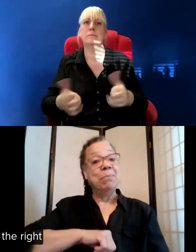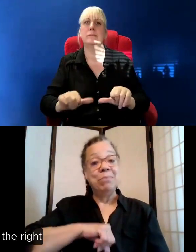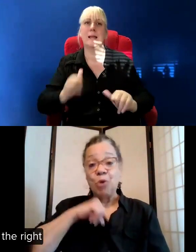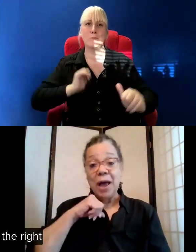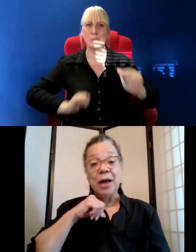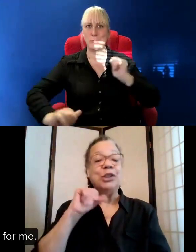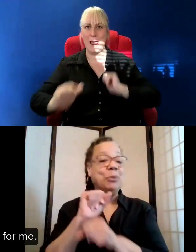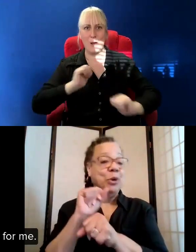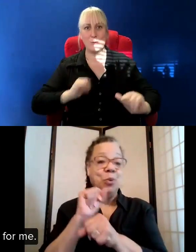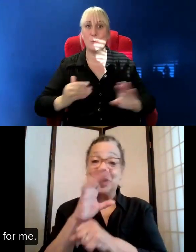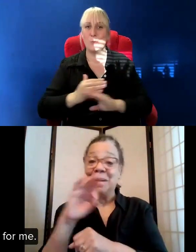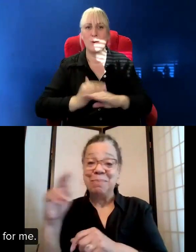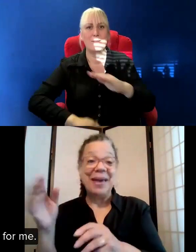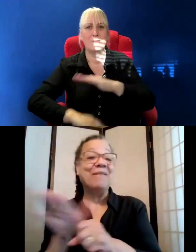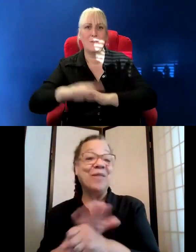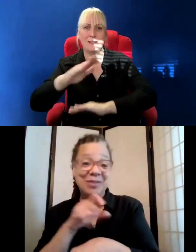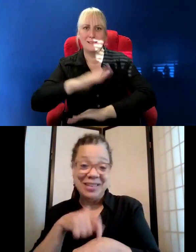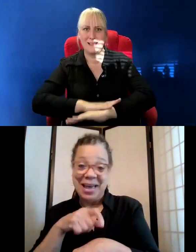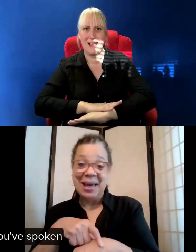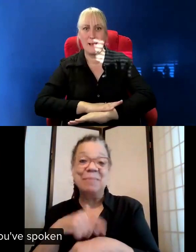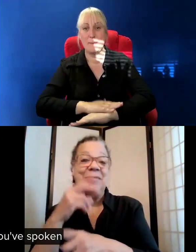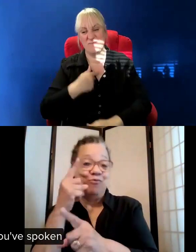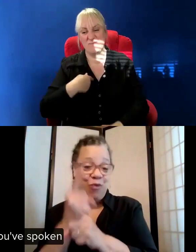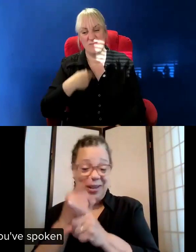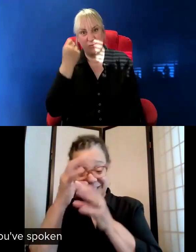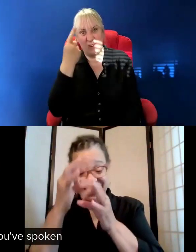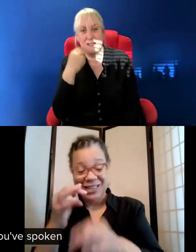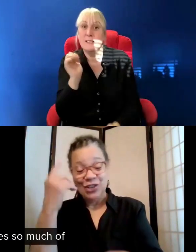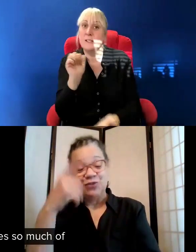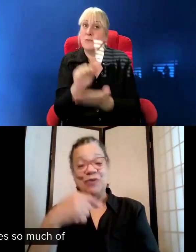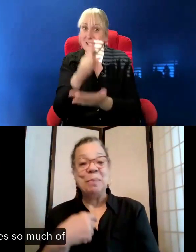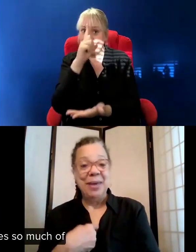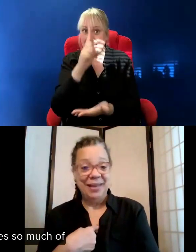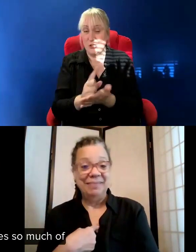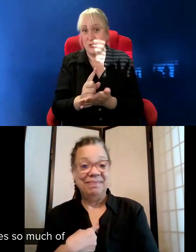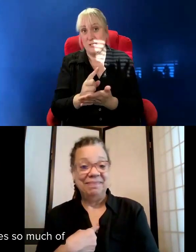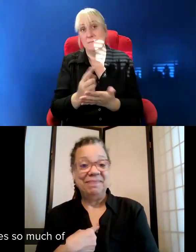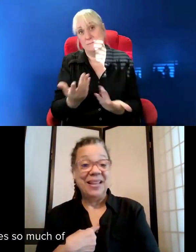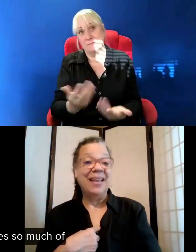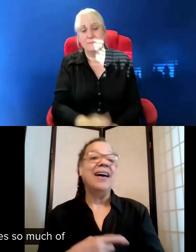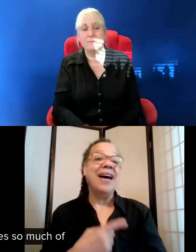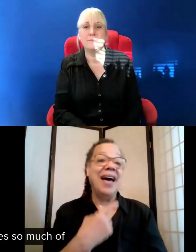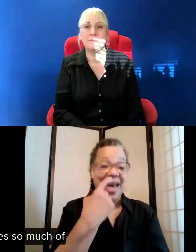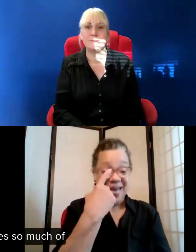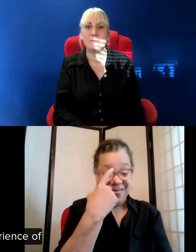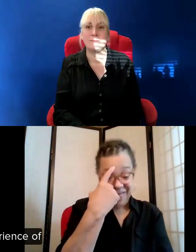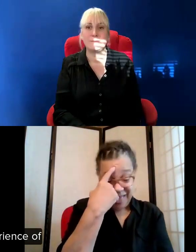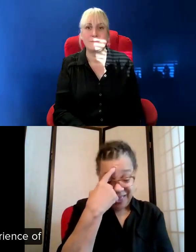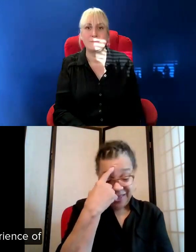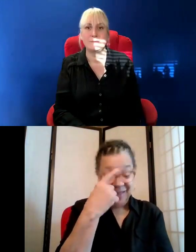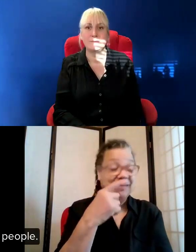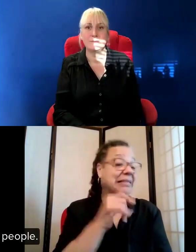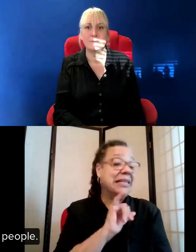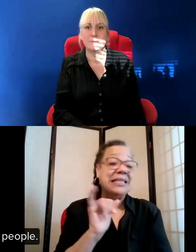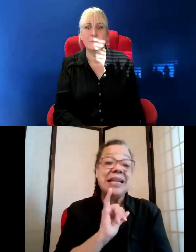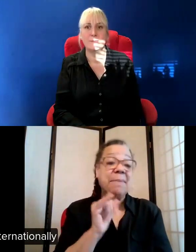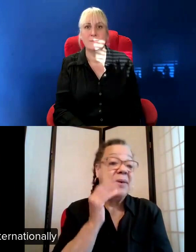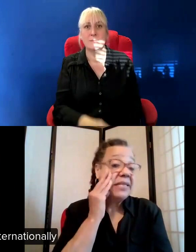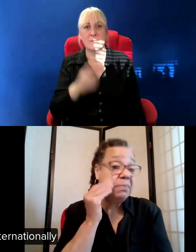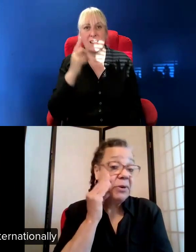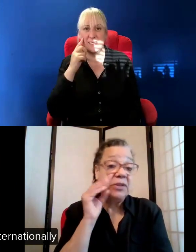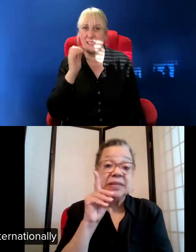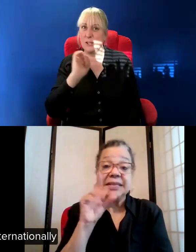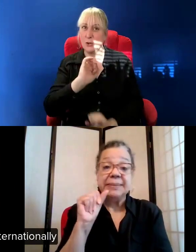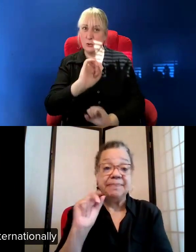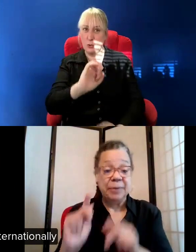was definitely the right decision for me. I think what you've spoken to there echoes so much of the experience of disabled people. If